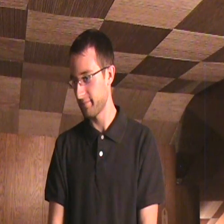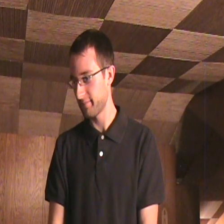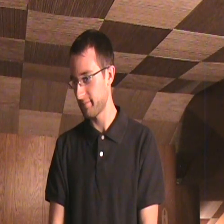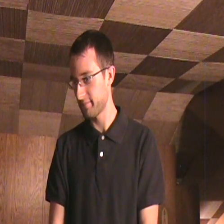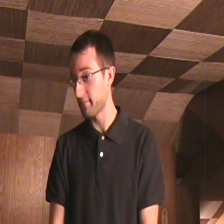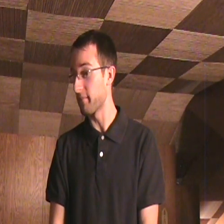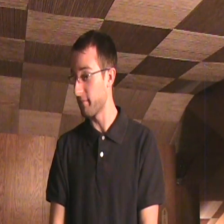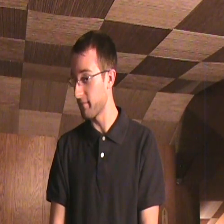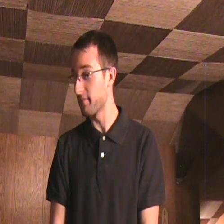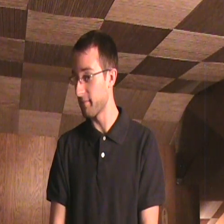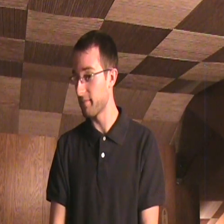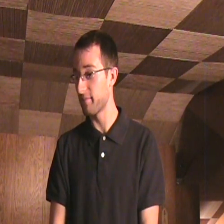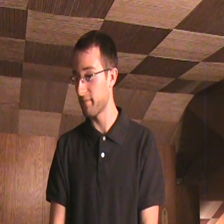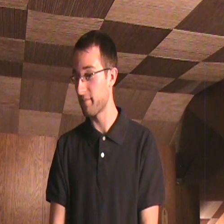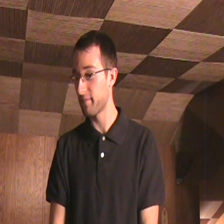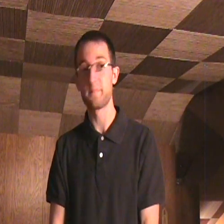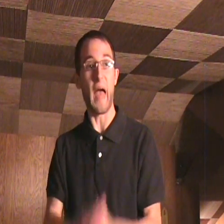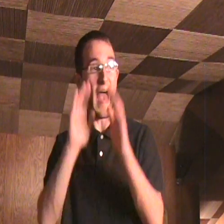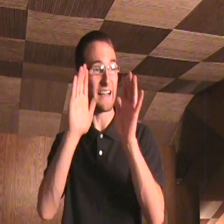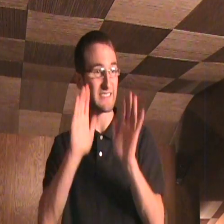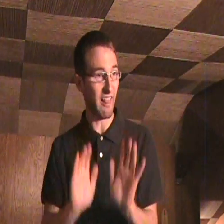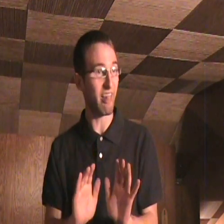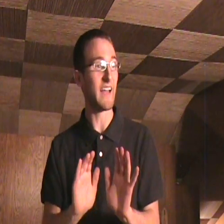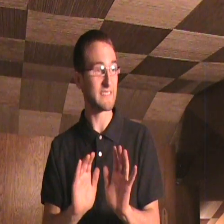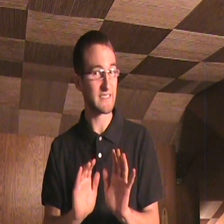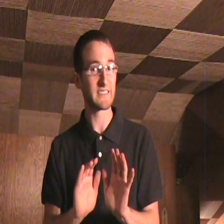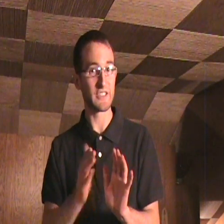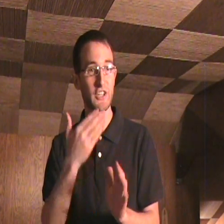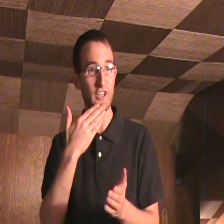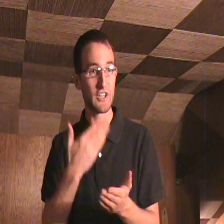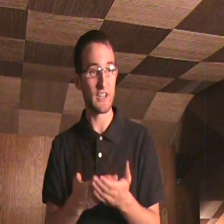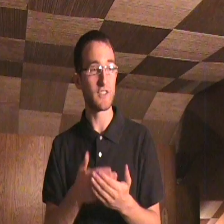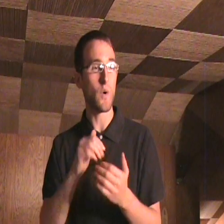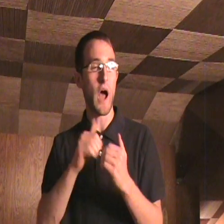Cool. Excellent. Okay. How do we spell jumping?